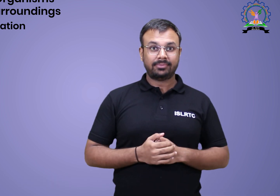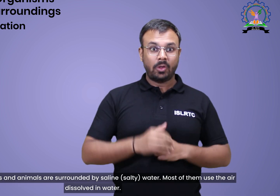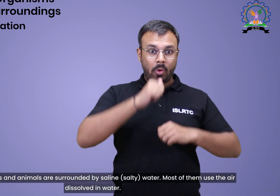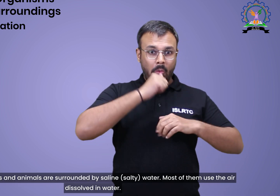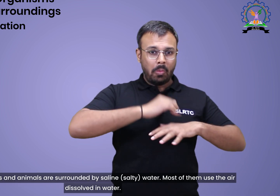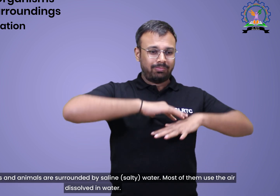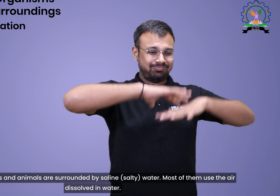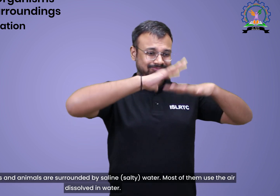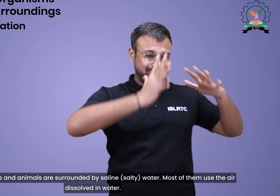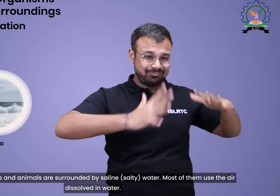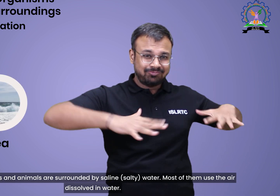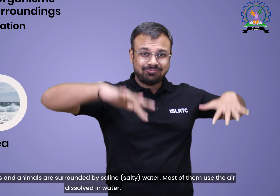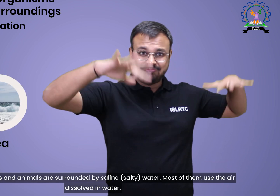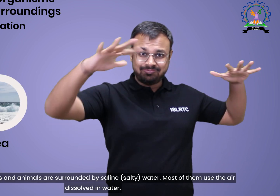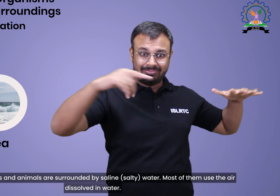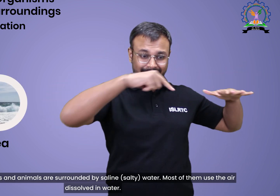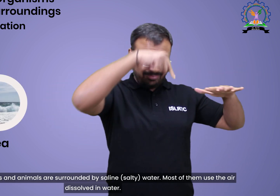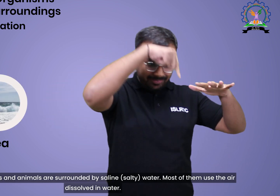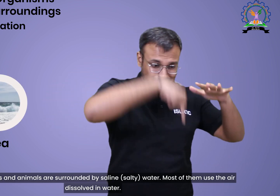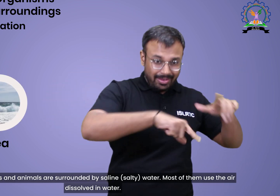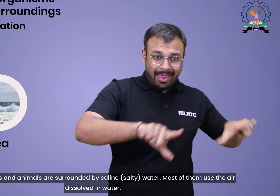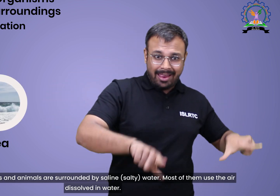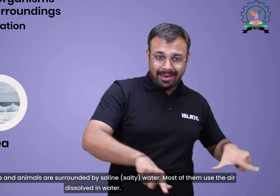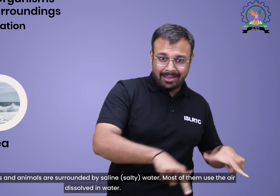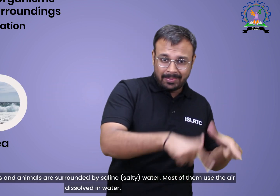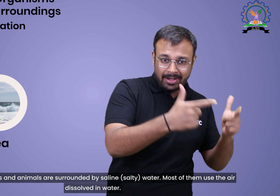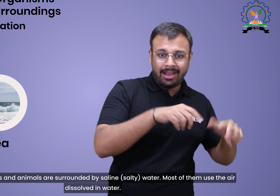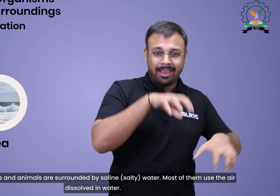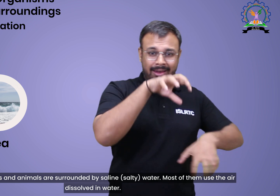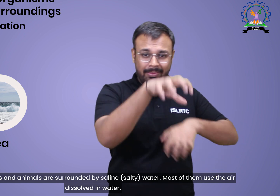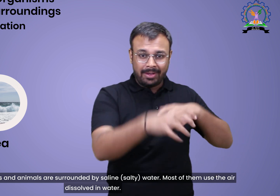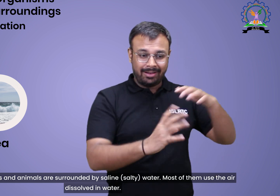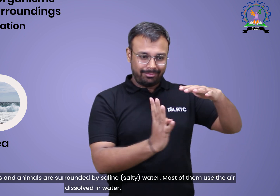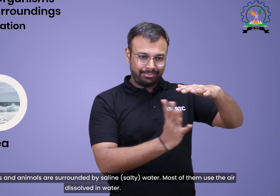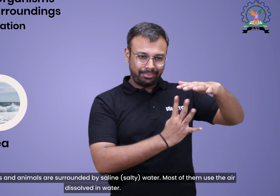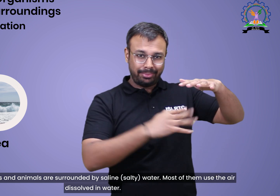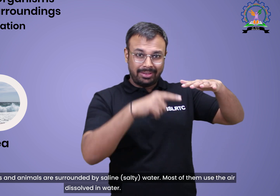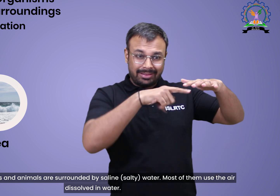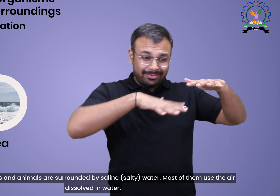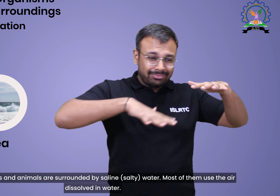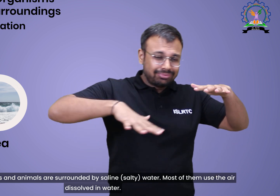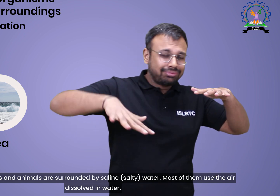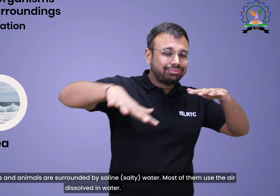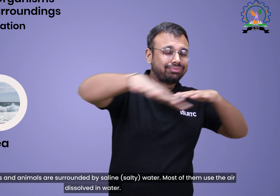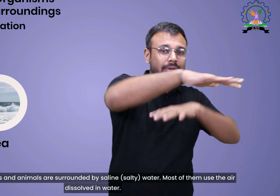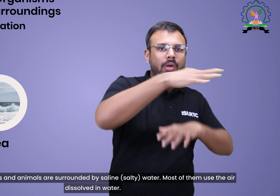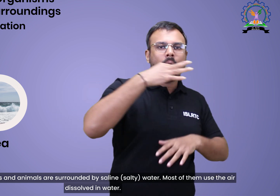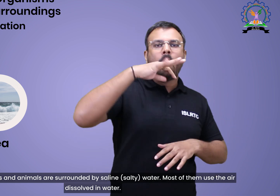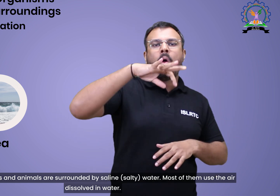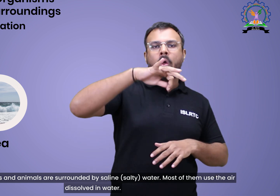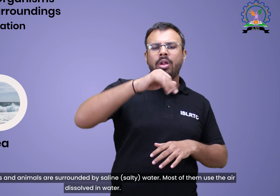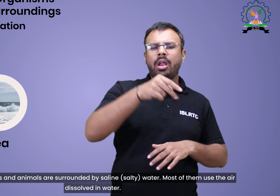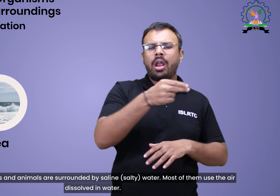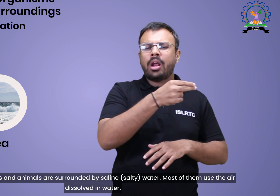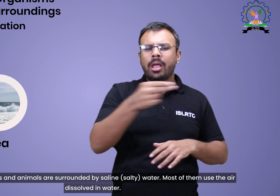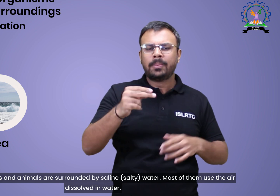In the sea, plants and animals are surrounded by saline, salty water. Most of them use the